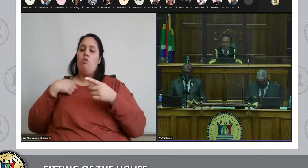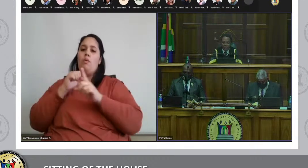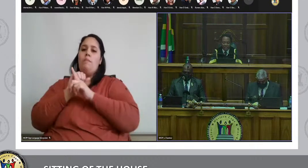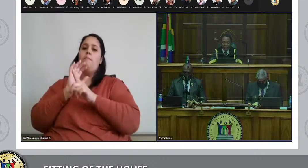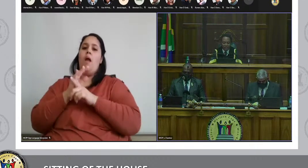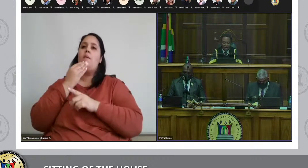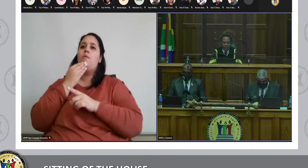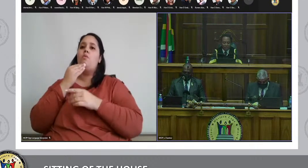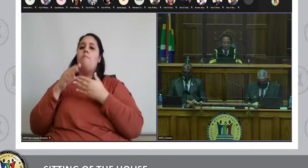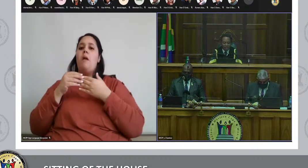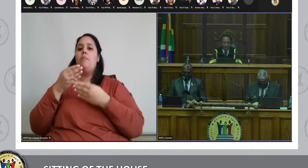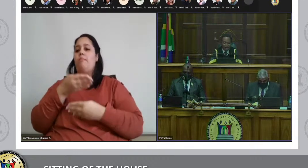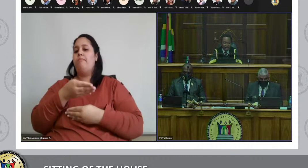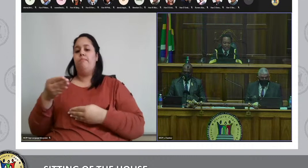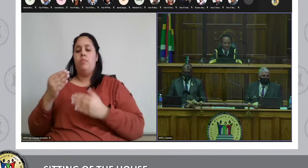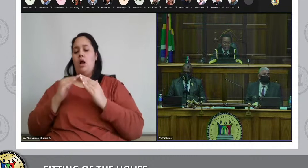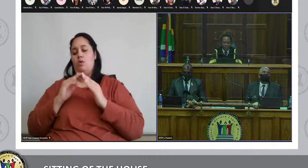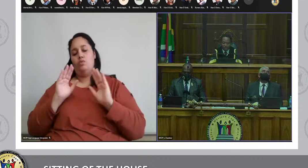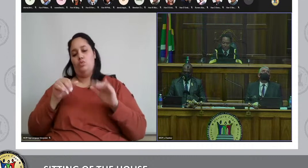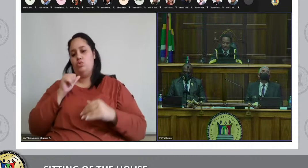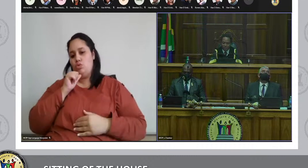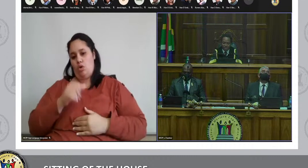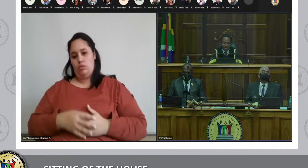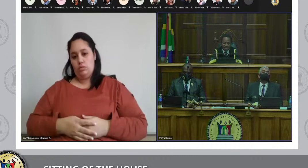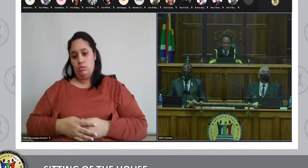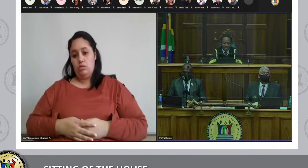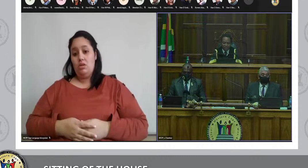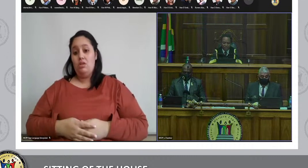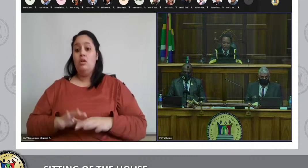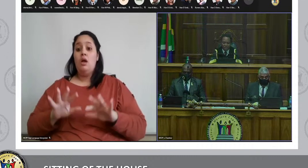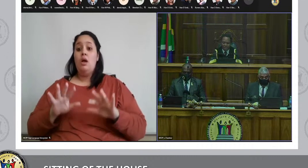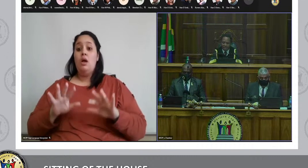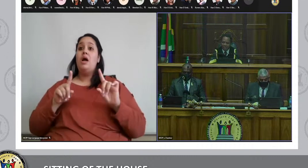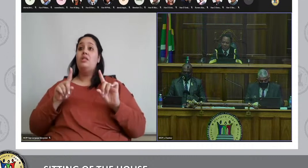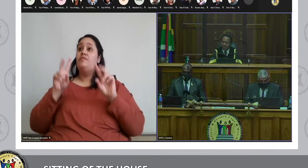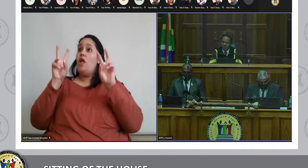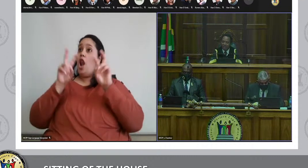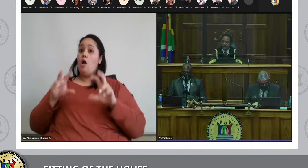house. So outside a scheduled load shedding, it